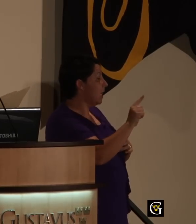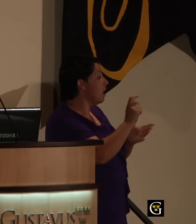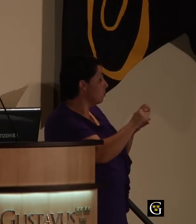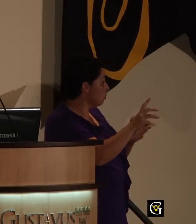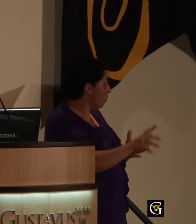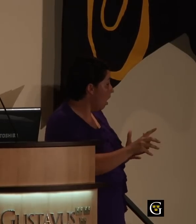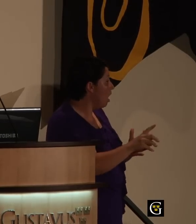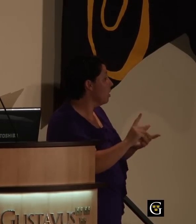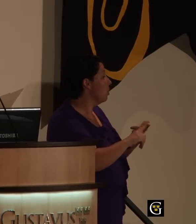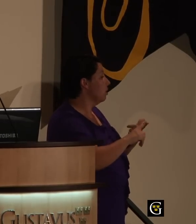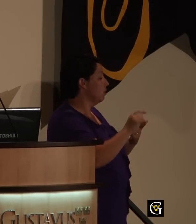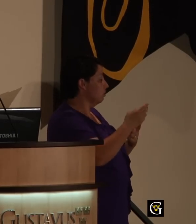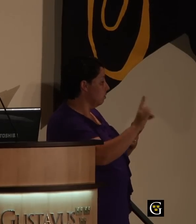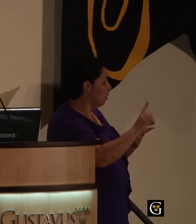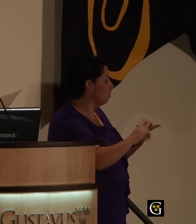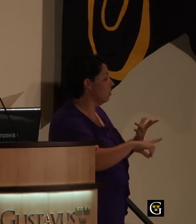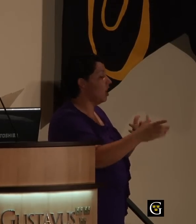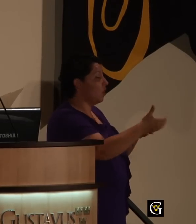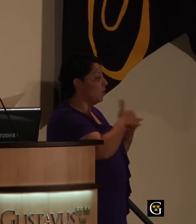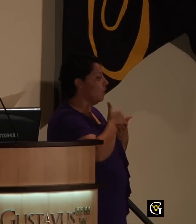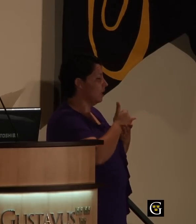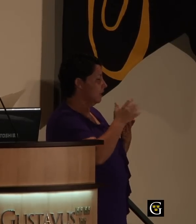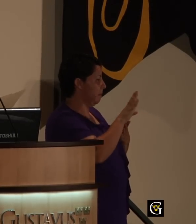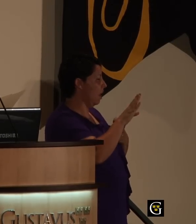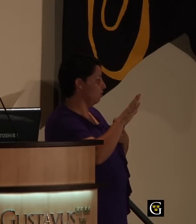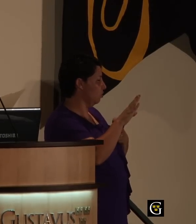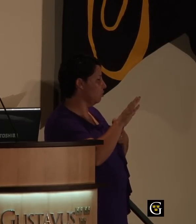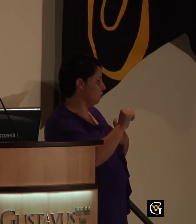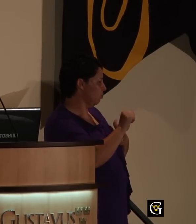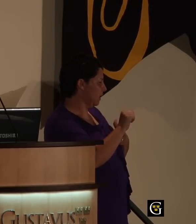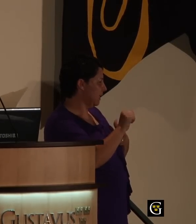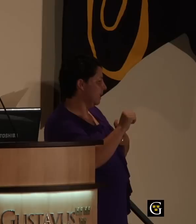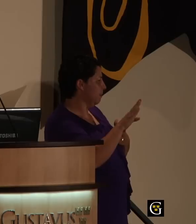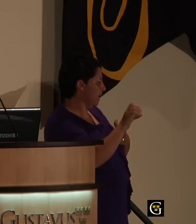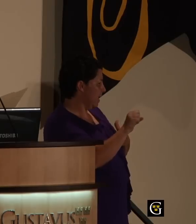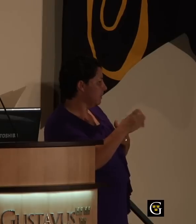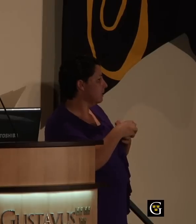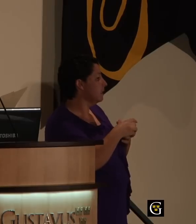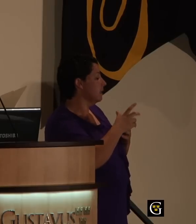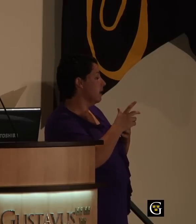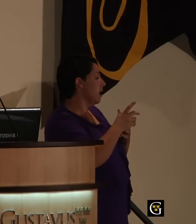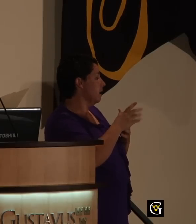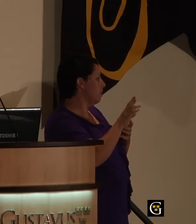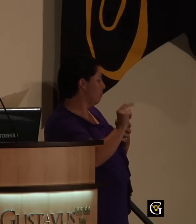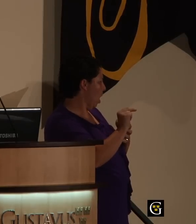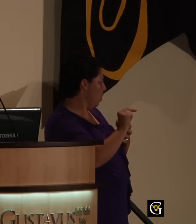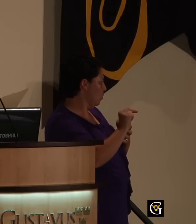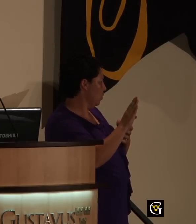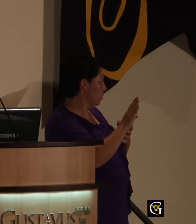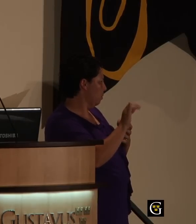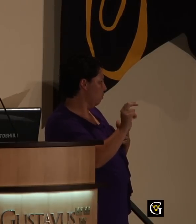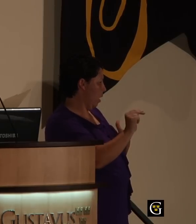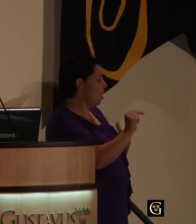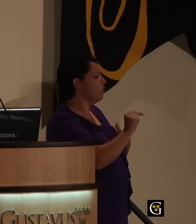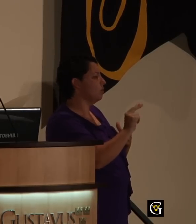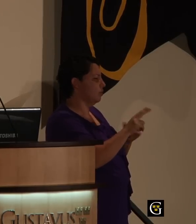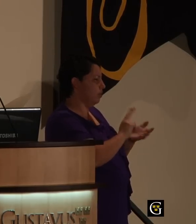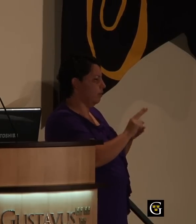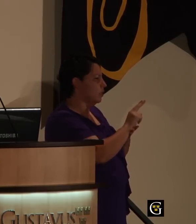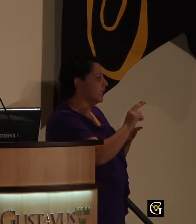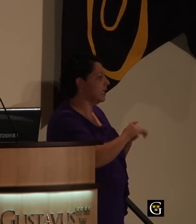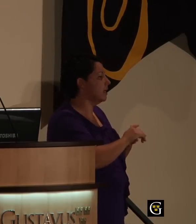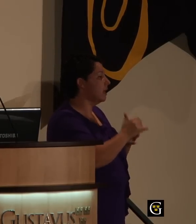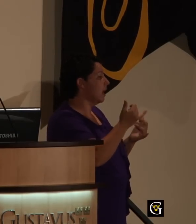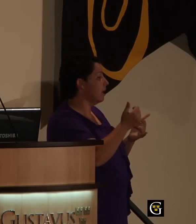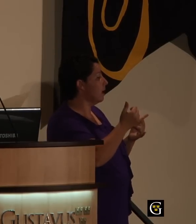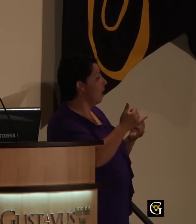arts degree at Brown University and studied computer programming, Renaissance drama, and cultural theory on his way to a PhD